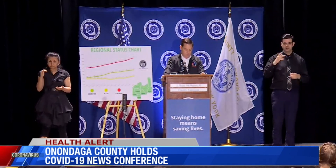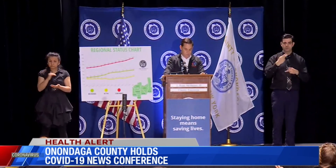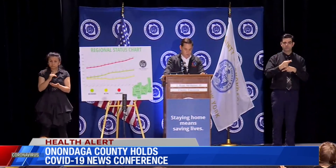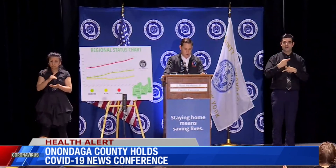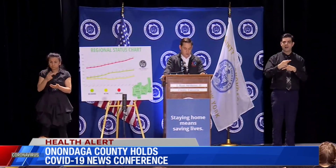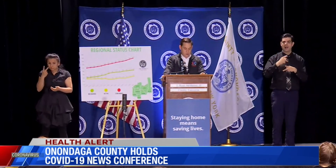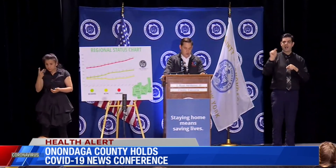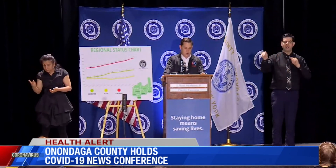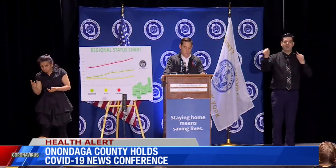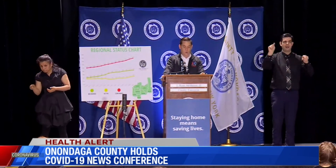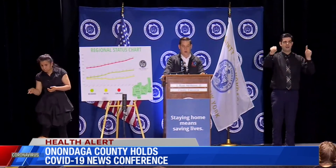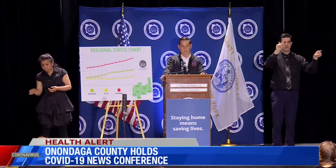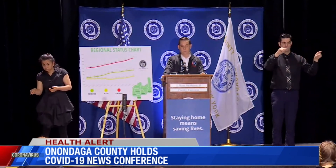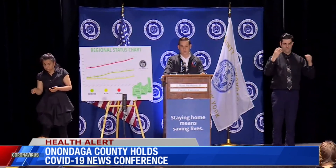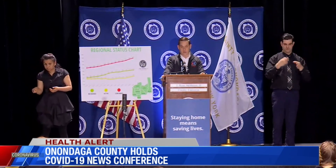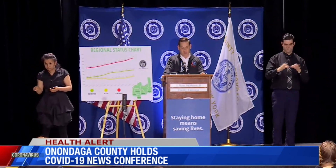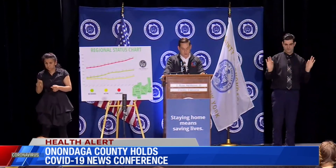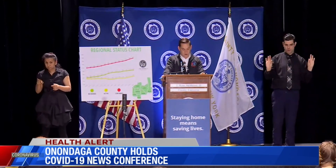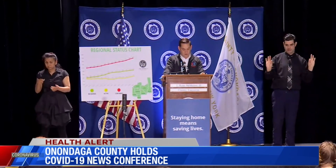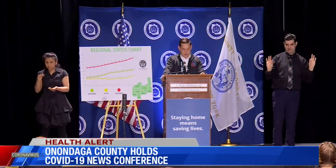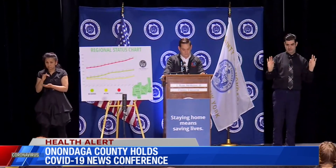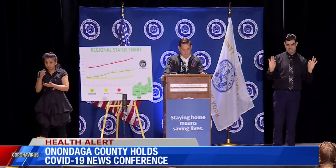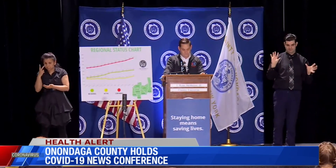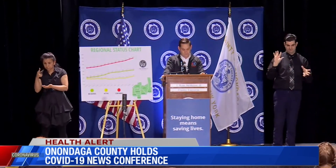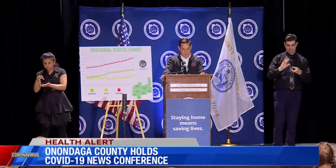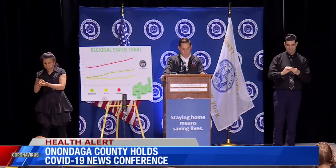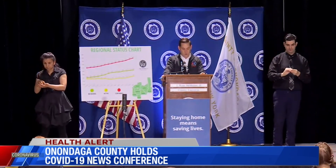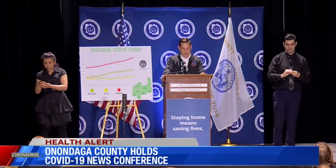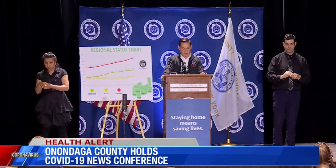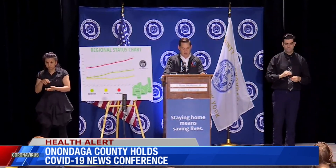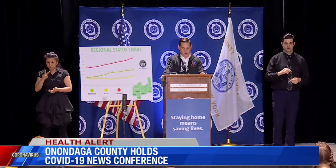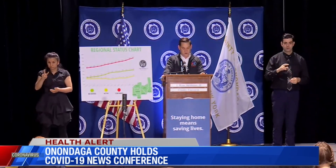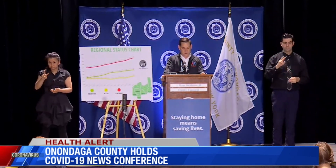workers. 211, we talk about it every day.